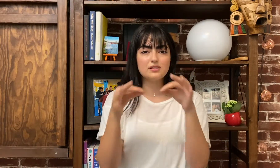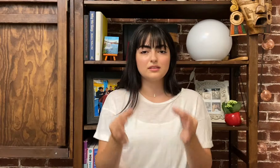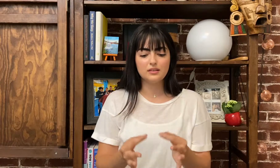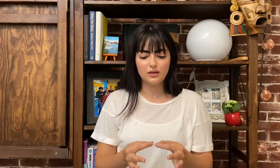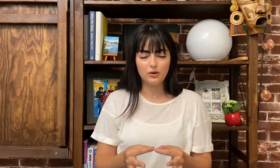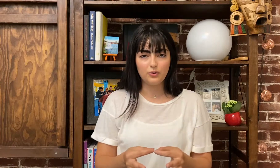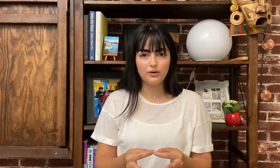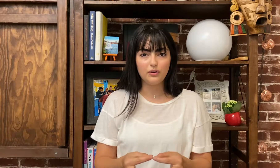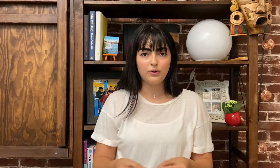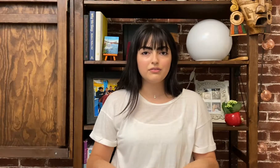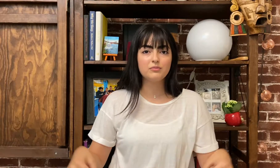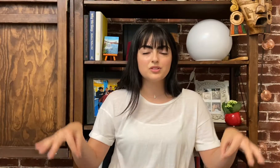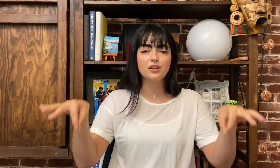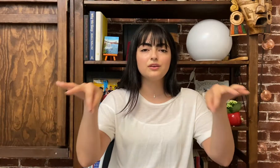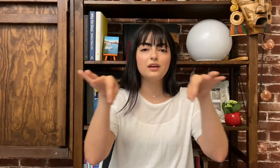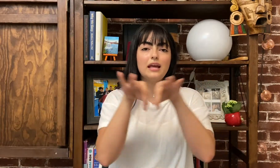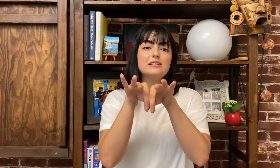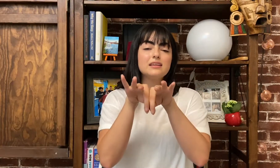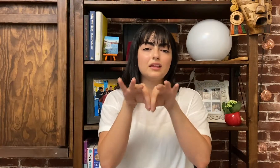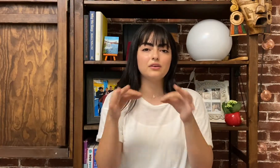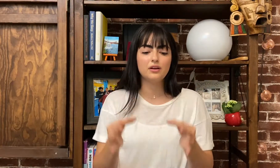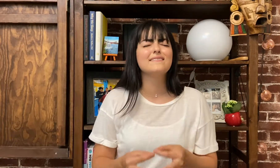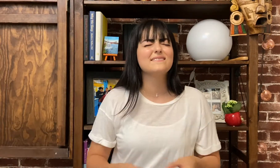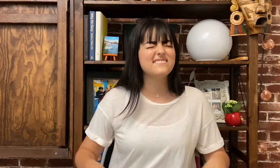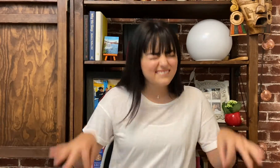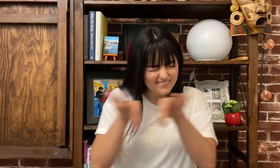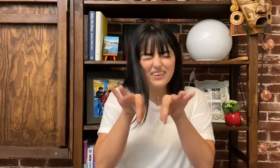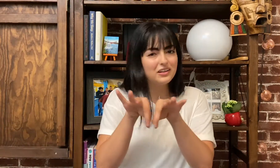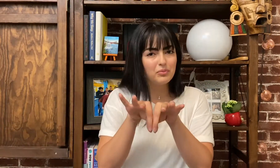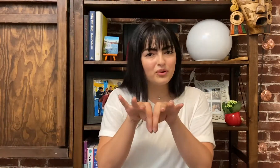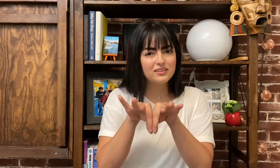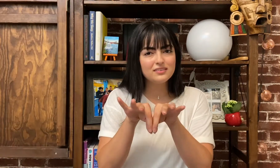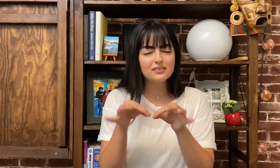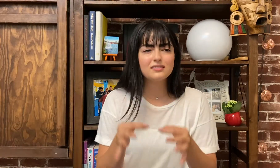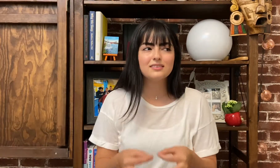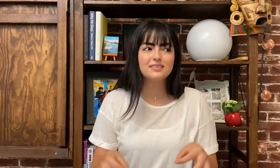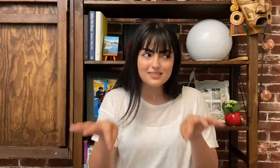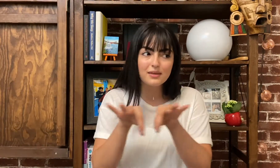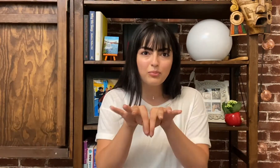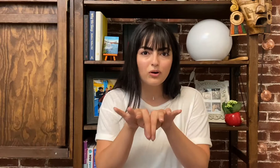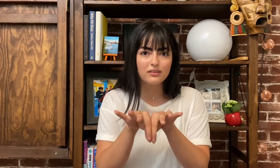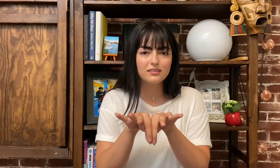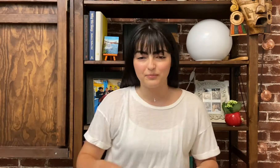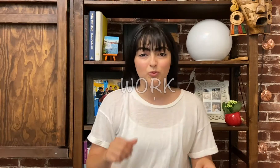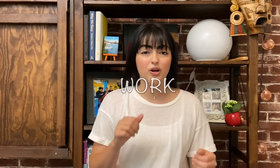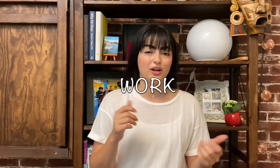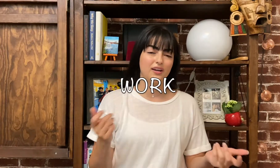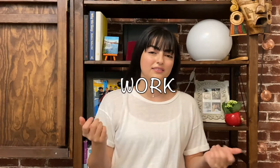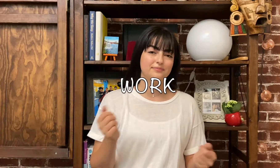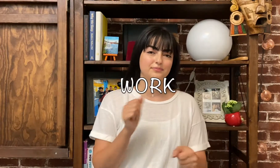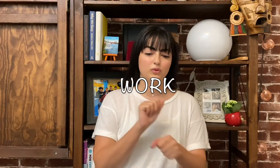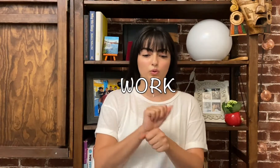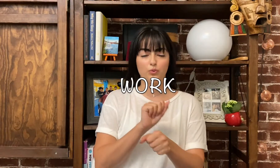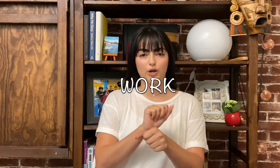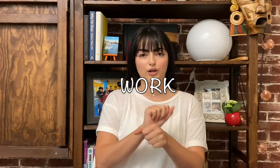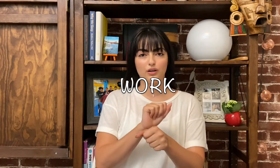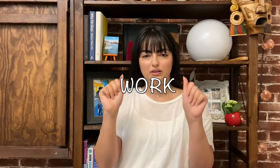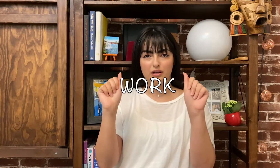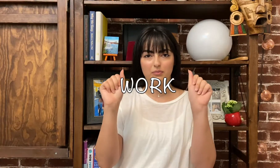They go away from each other and together. Very important. It's important. Work. Work. You're gonna be